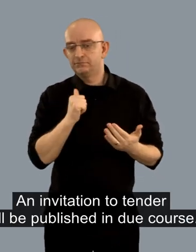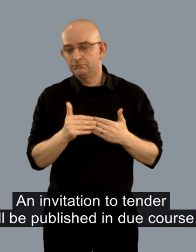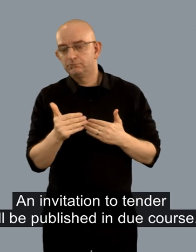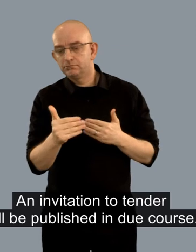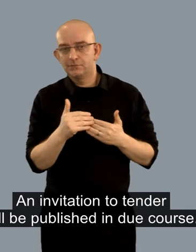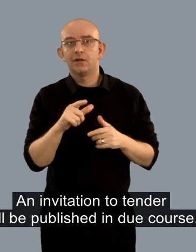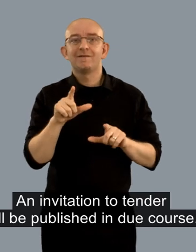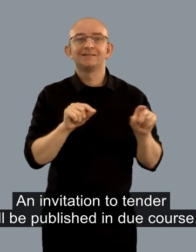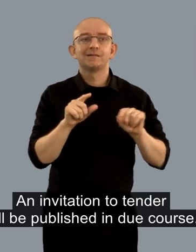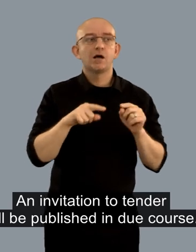due course.